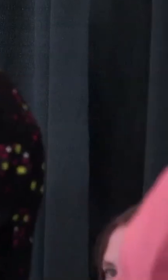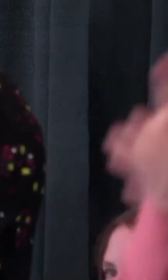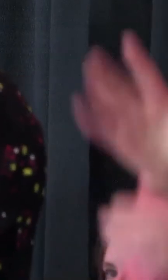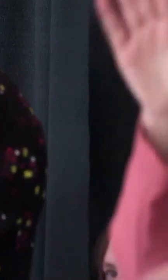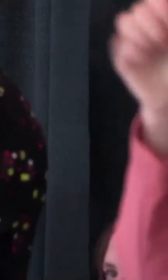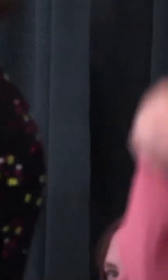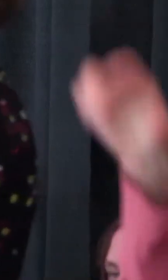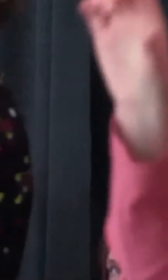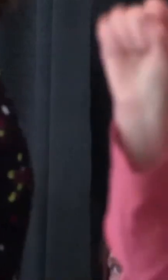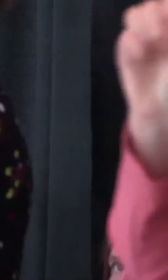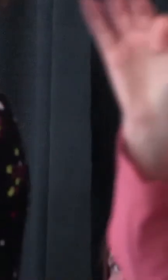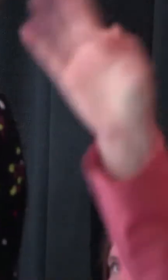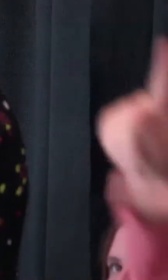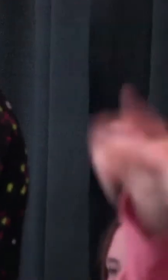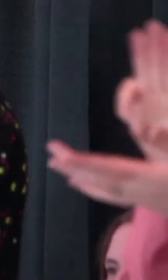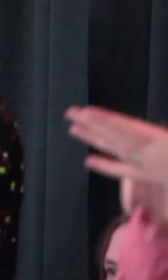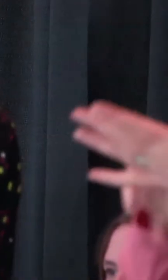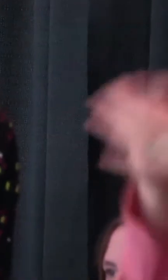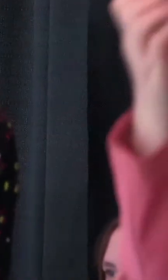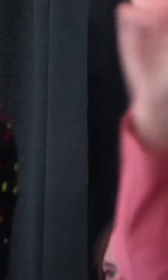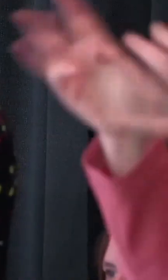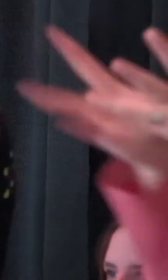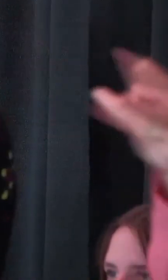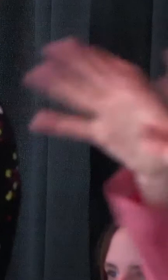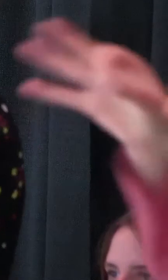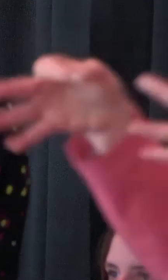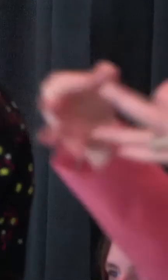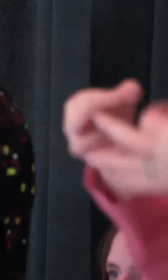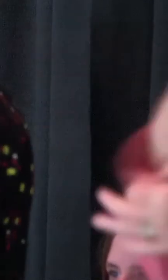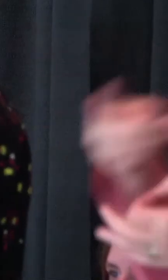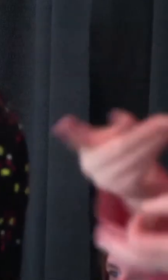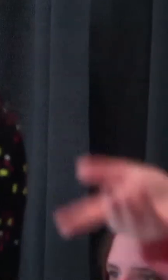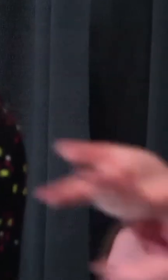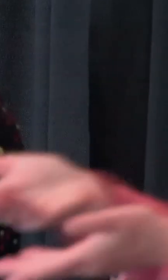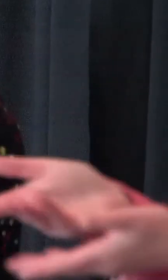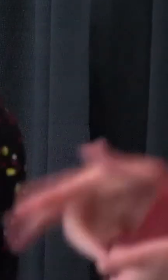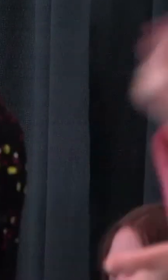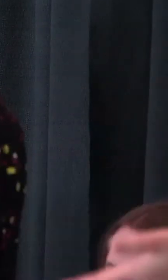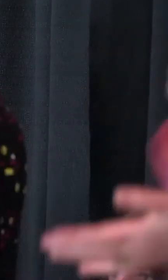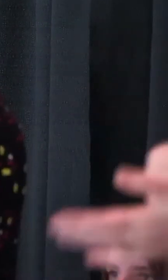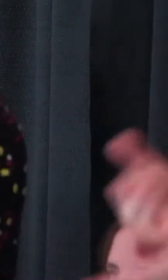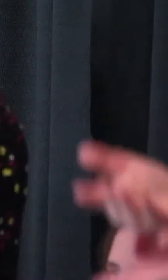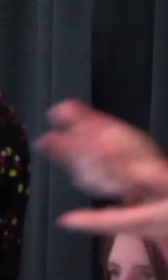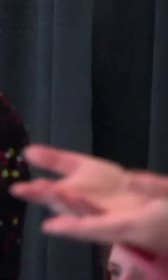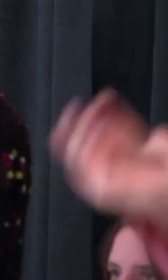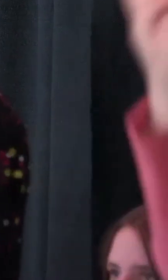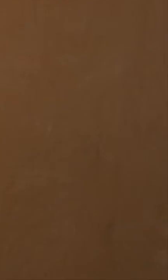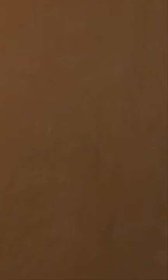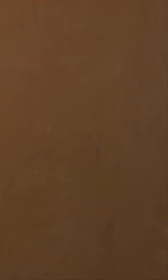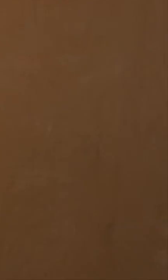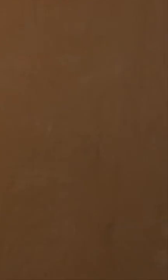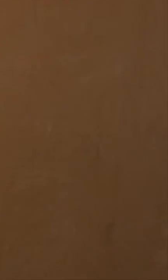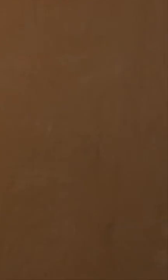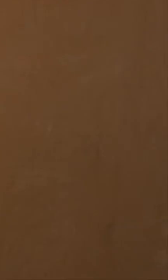Scarf and the members of the Museum's Exhibition Working Group who gave the go-ahead for this exhibition way back